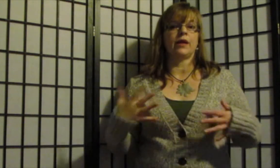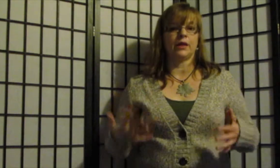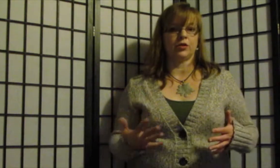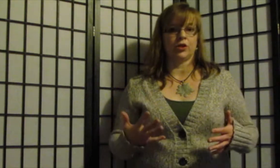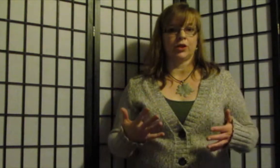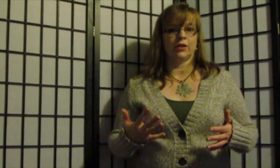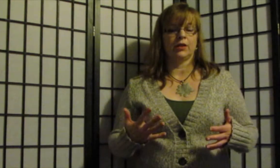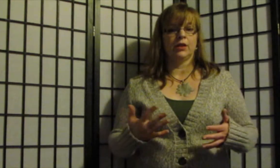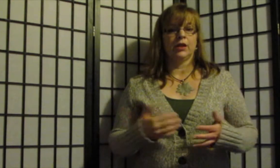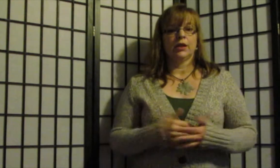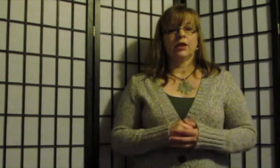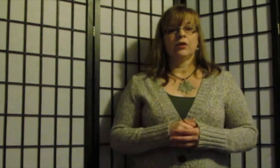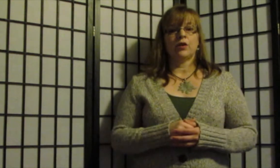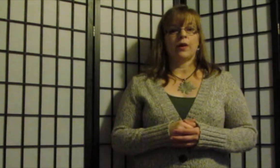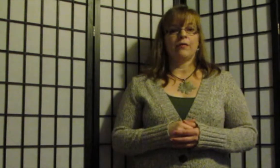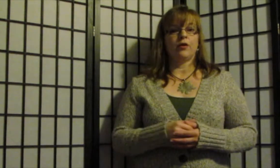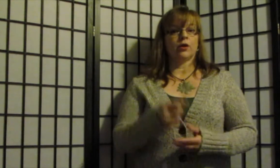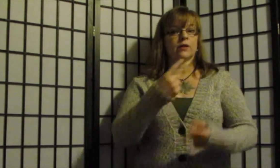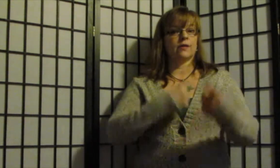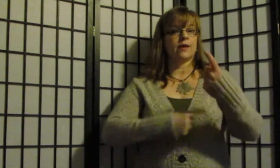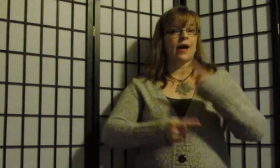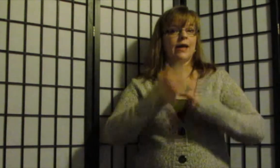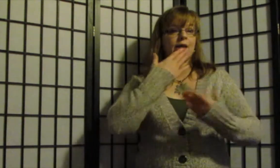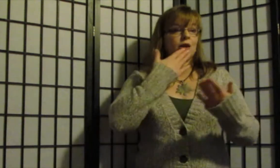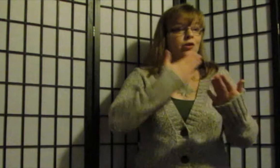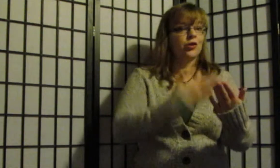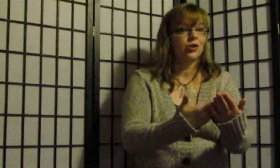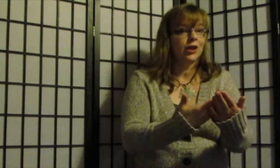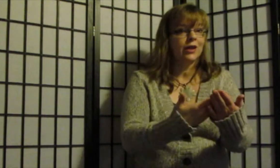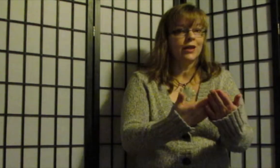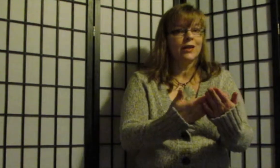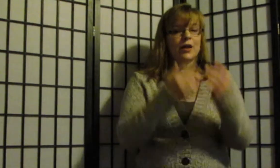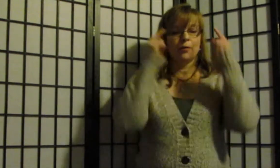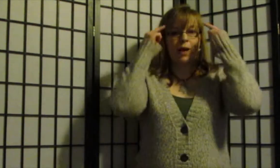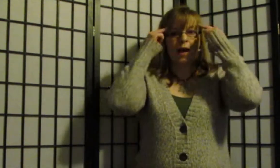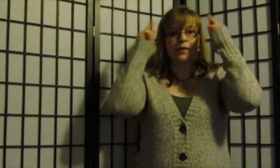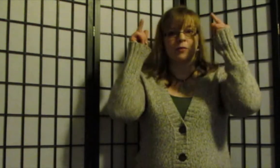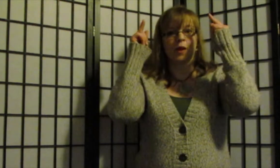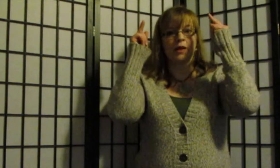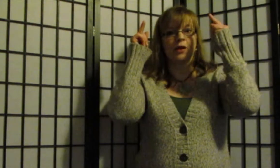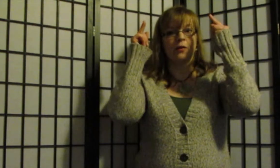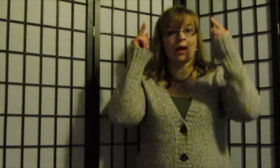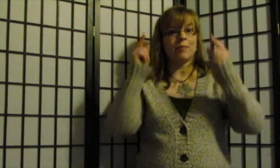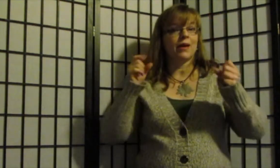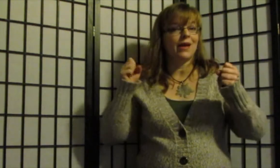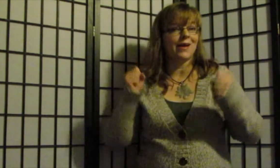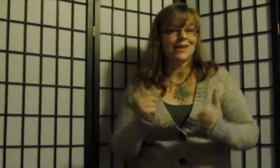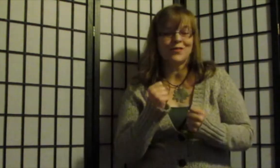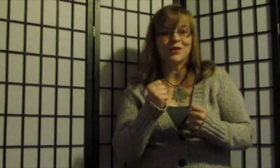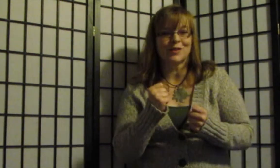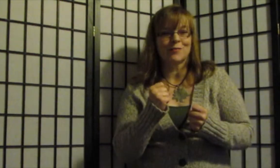is good. So if you're signing good, my eyes will probably go up and I'll give you a